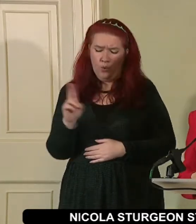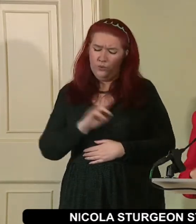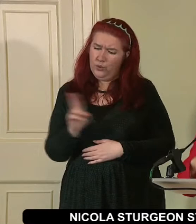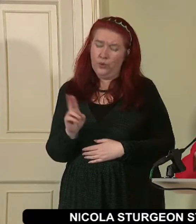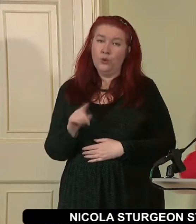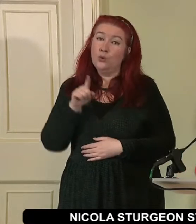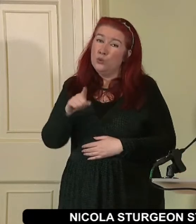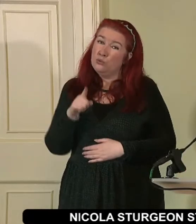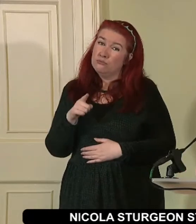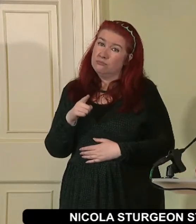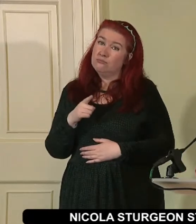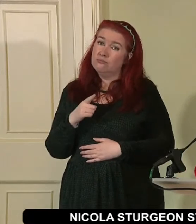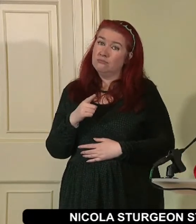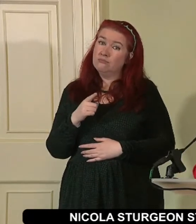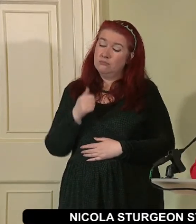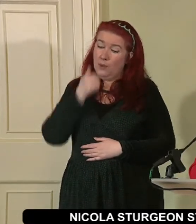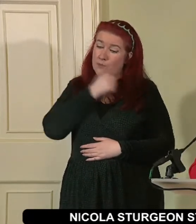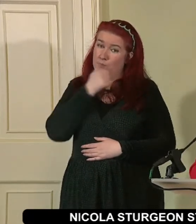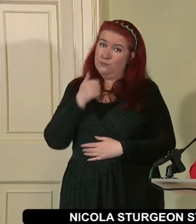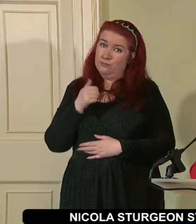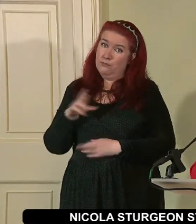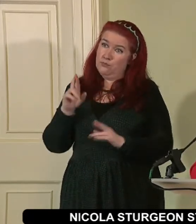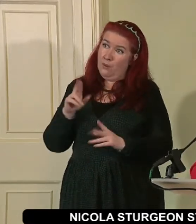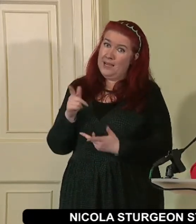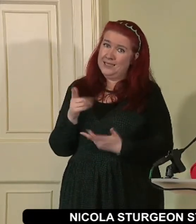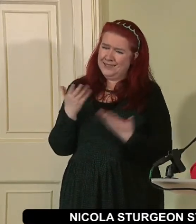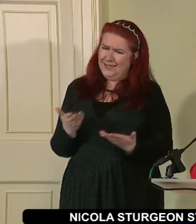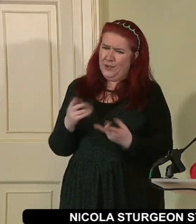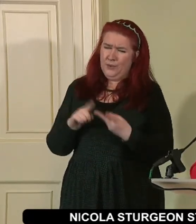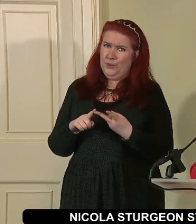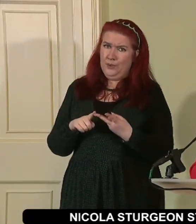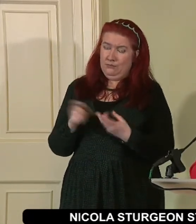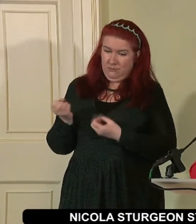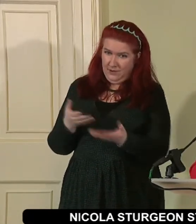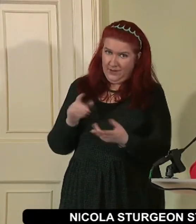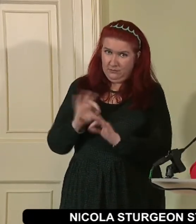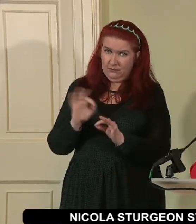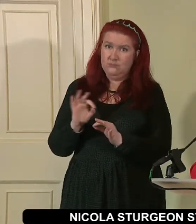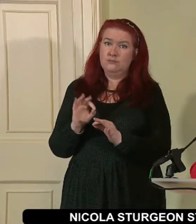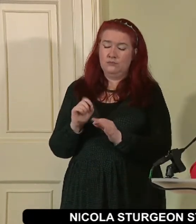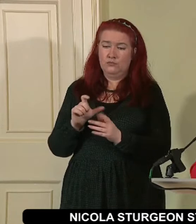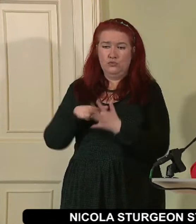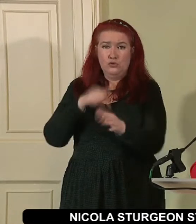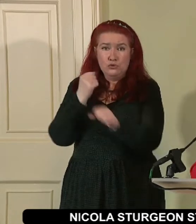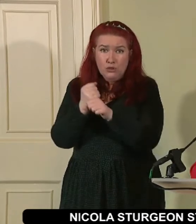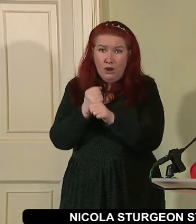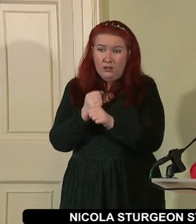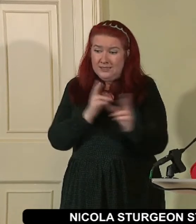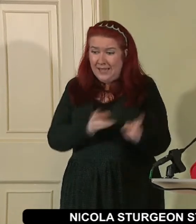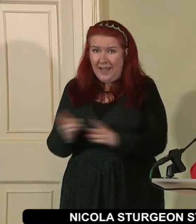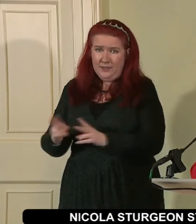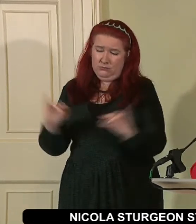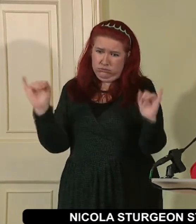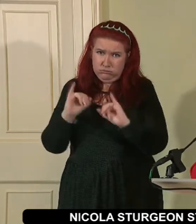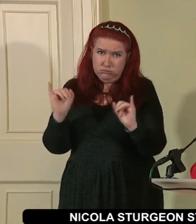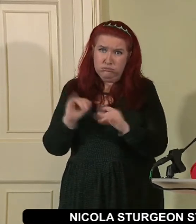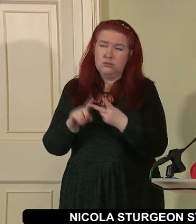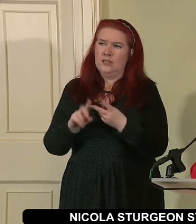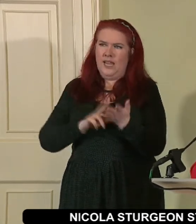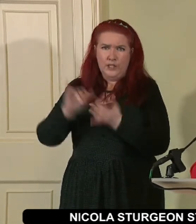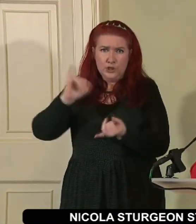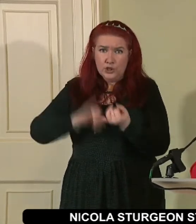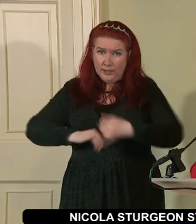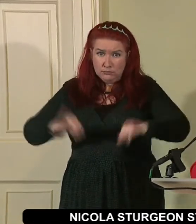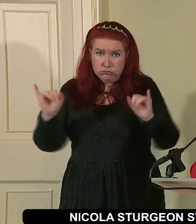you didn't deliver it. The NHS is in a pretty perilous state. Drugs deaths have been catastrophic. When you look back, do you